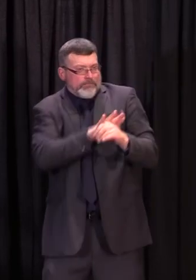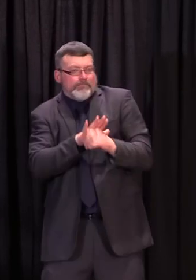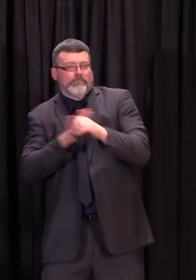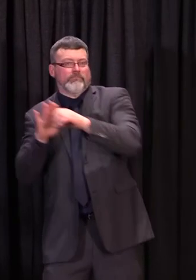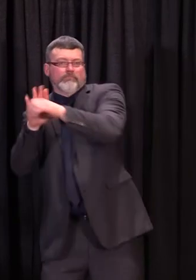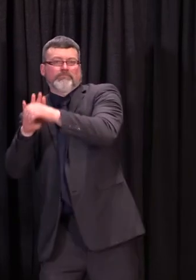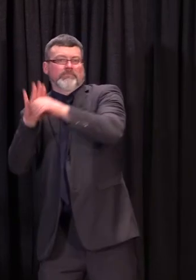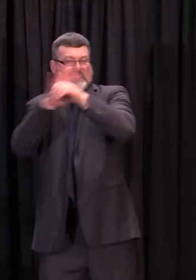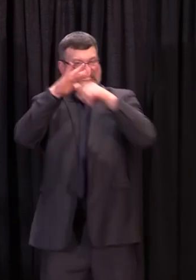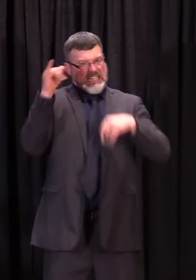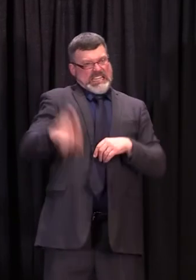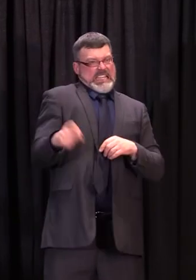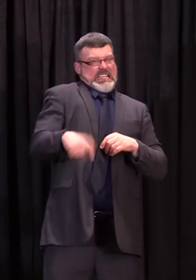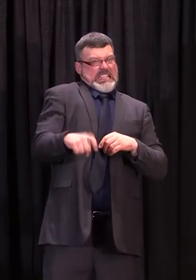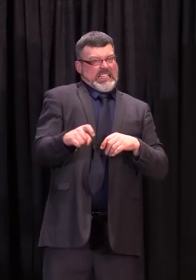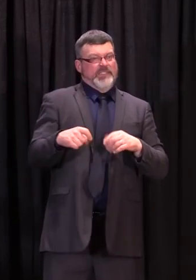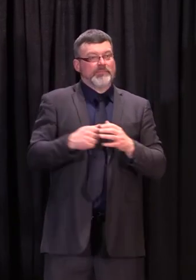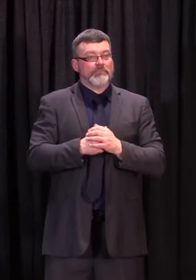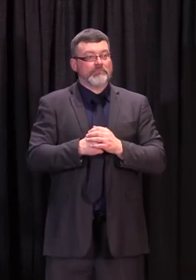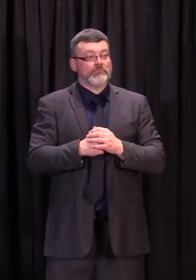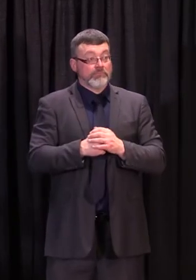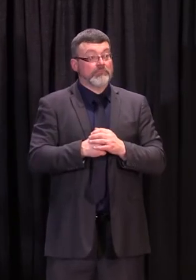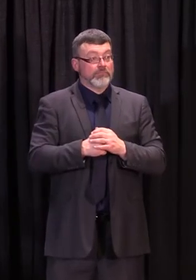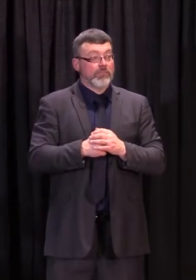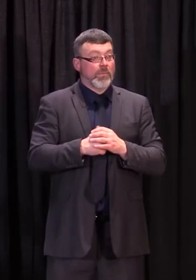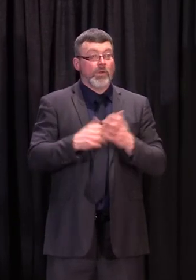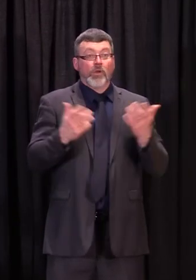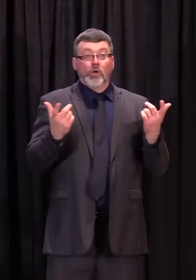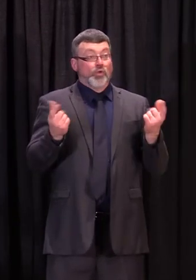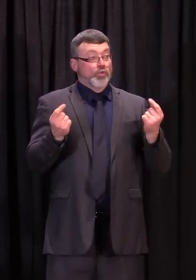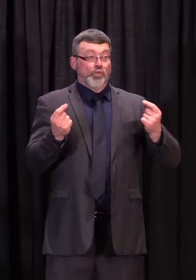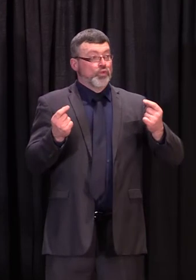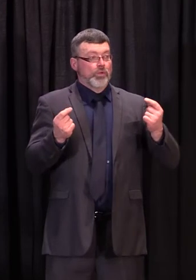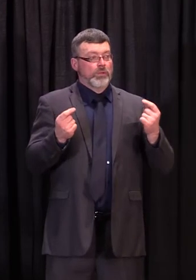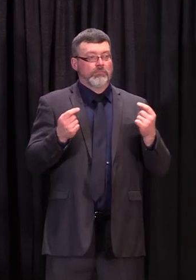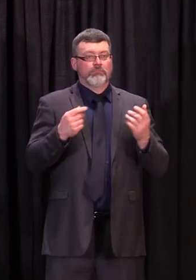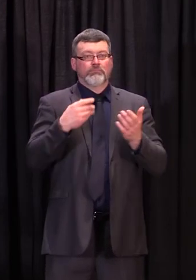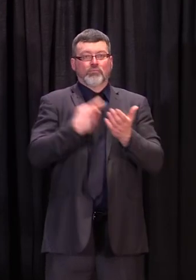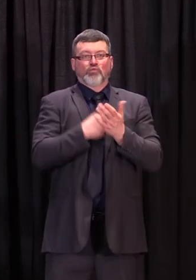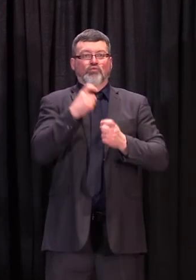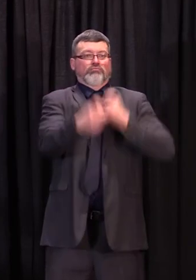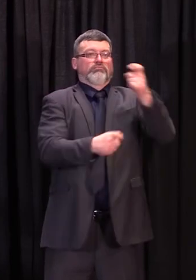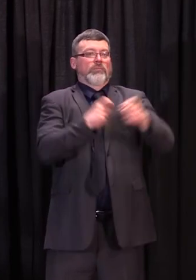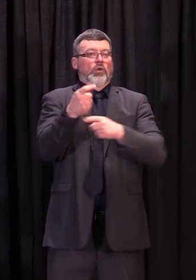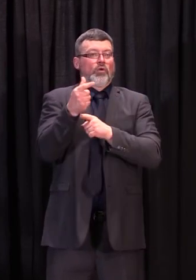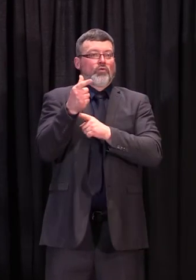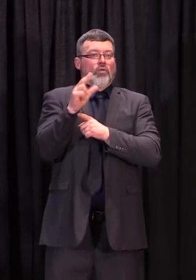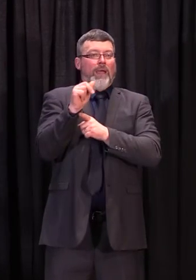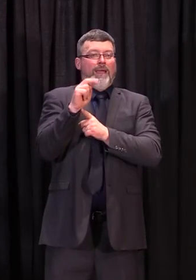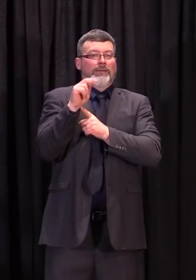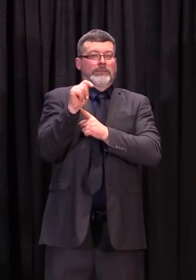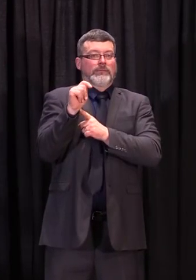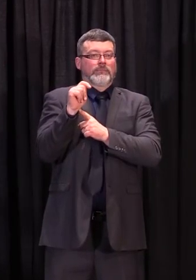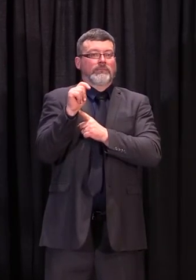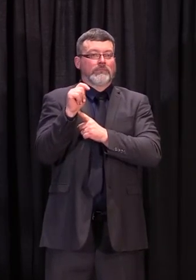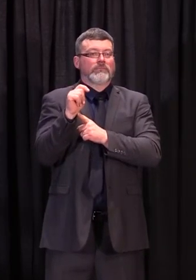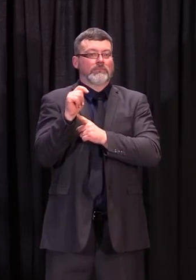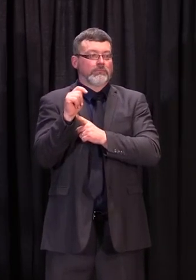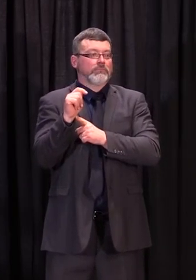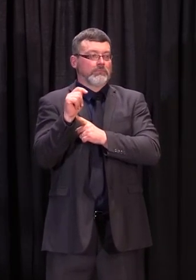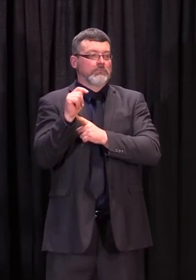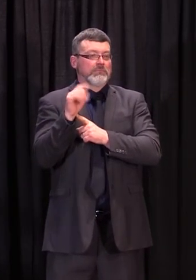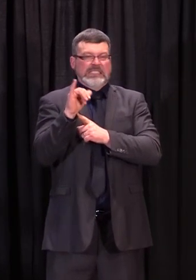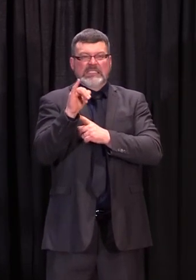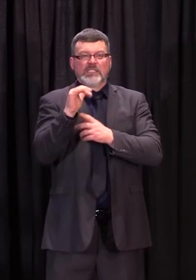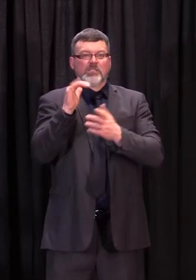We'll do that with a new Grand List Enhancement Grant, where we'll use Grand List value as a way to target